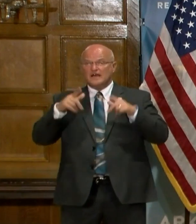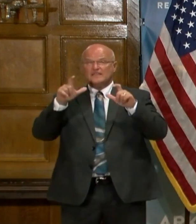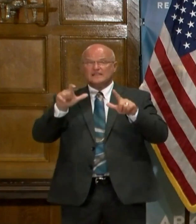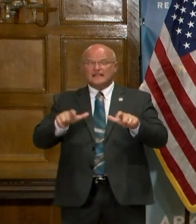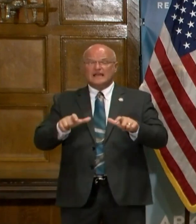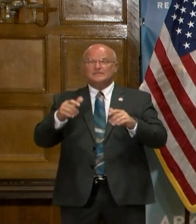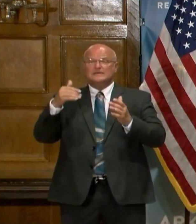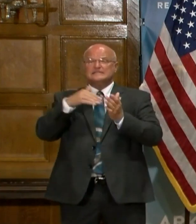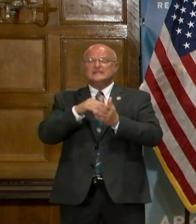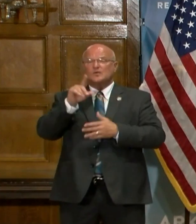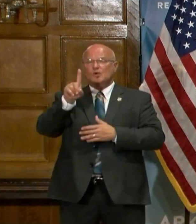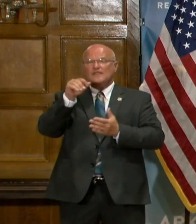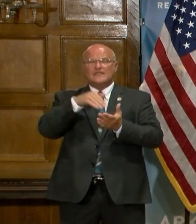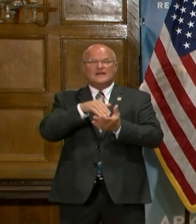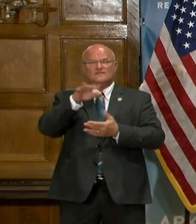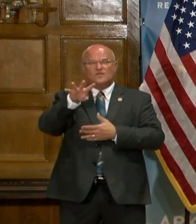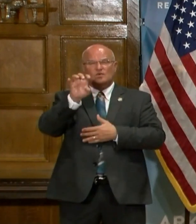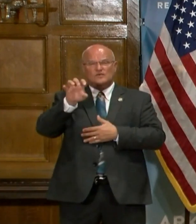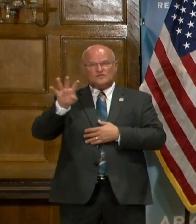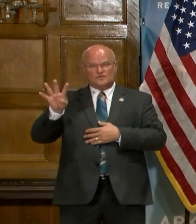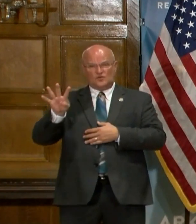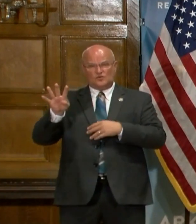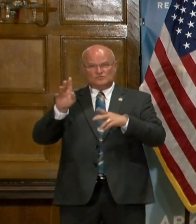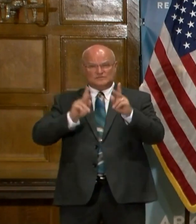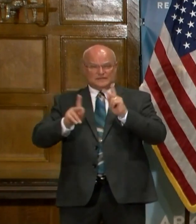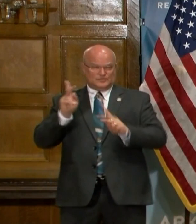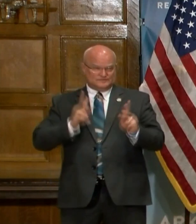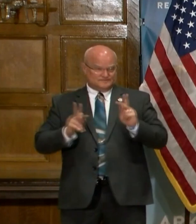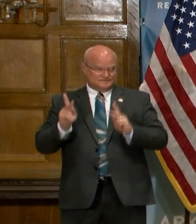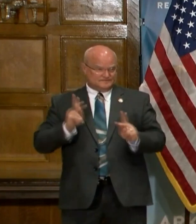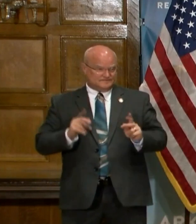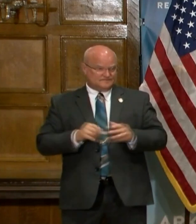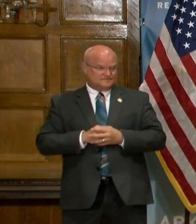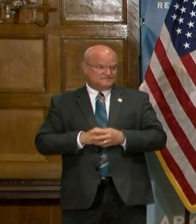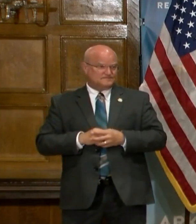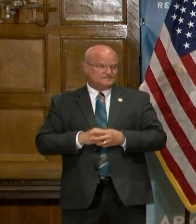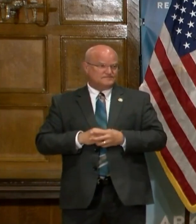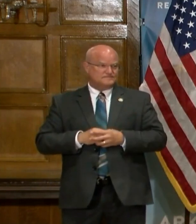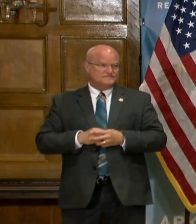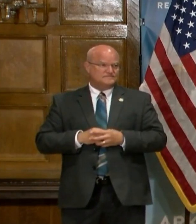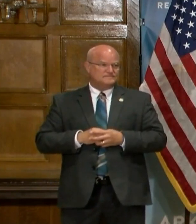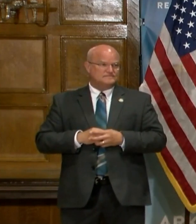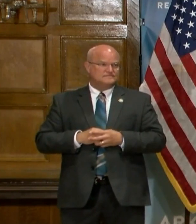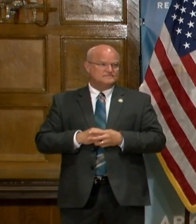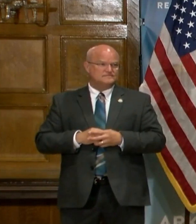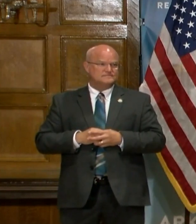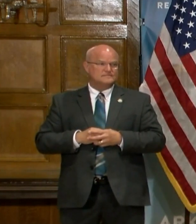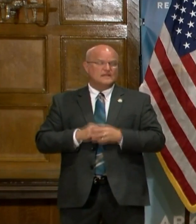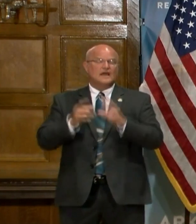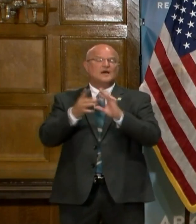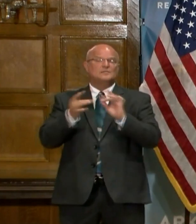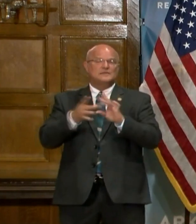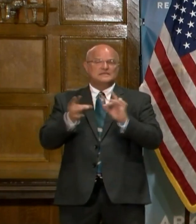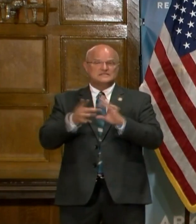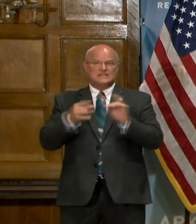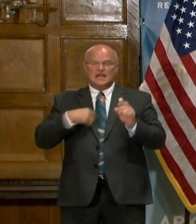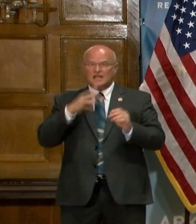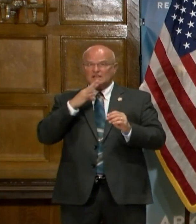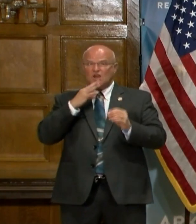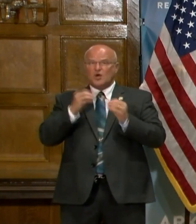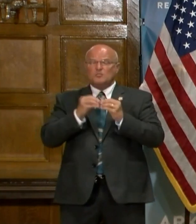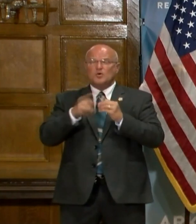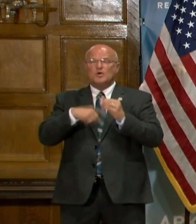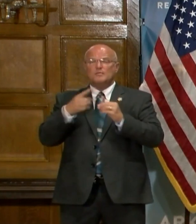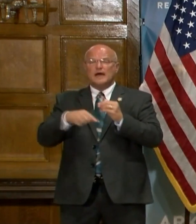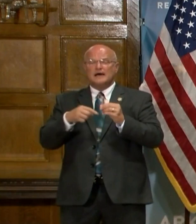tested 1,404 individuals. I mentioned that I would talk a little bit